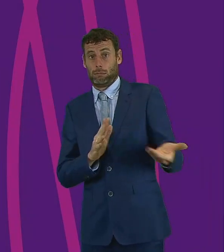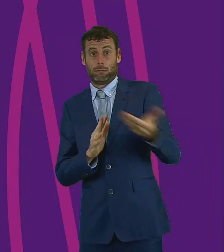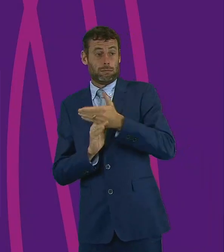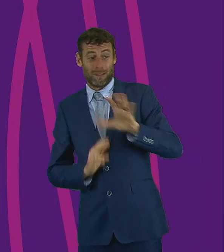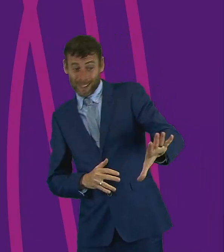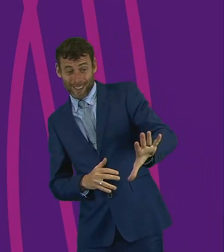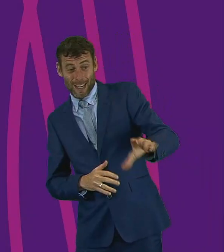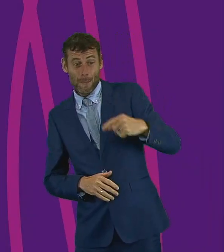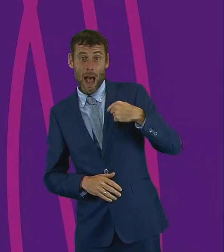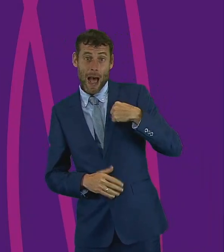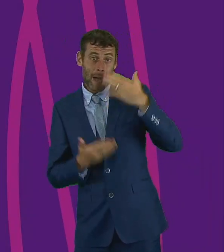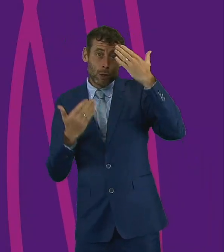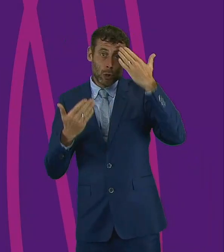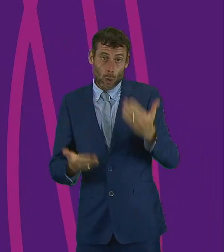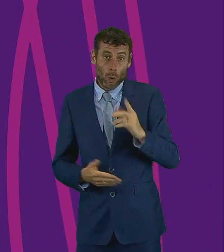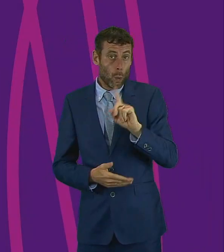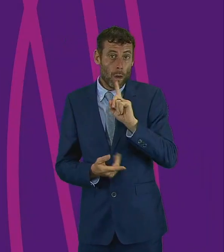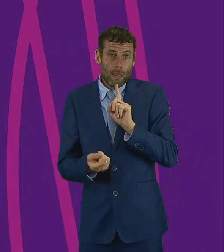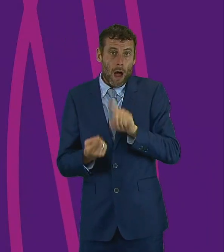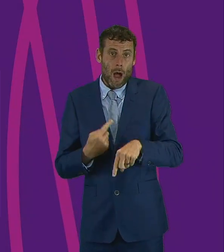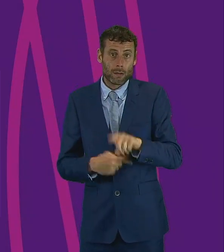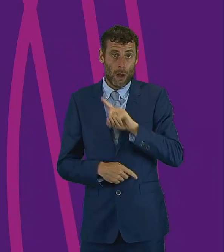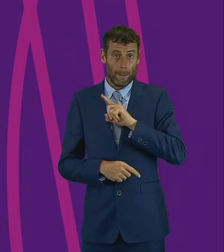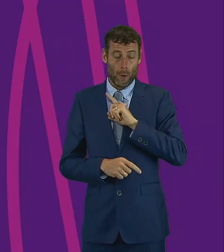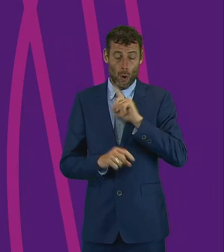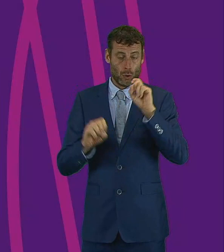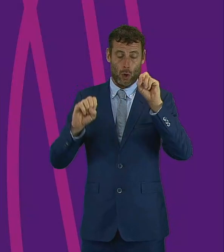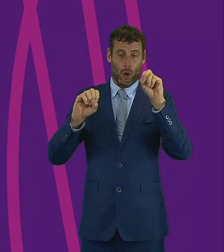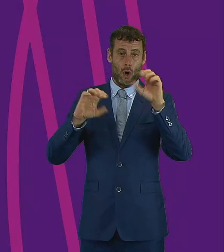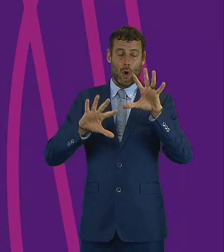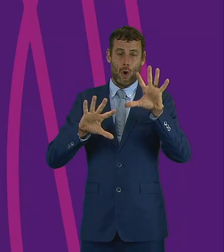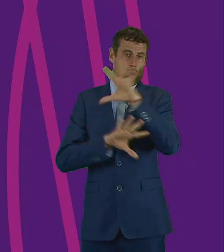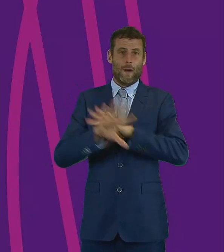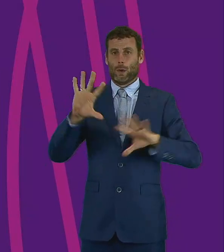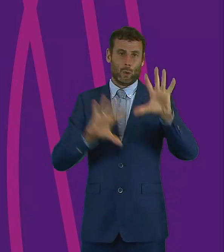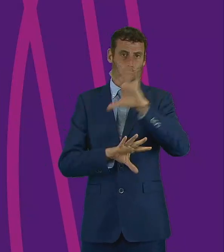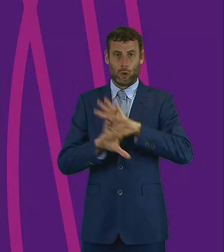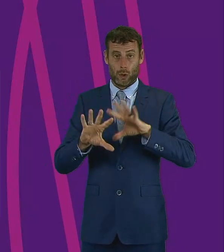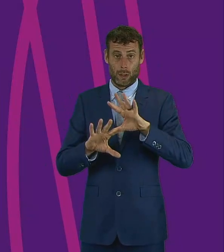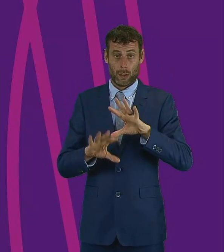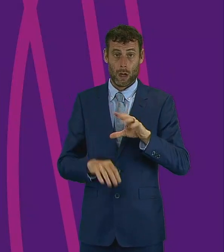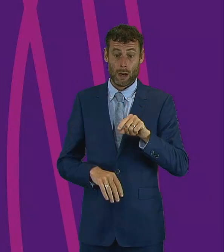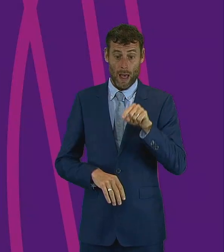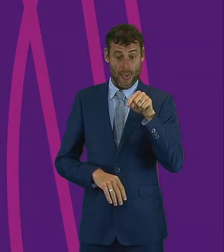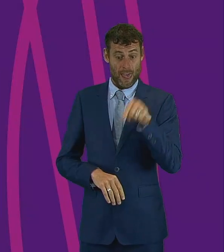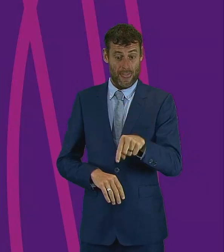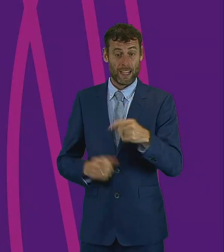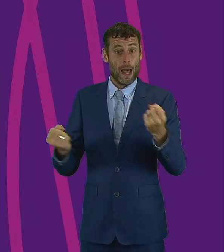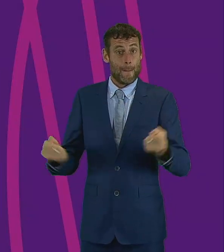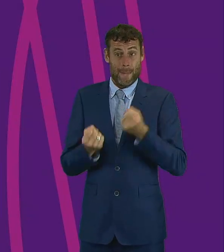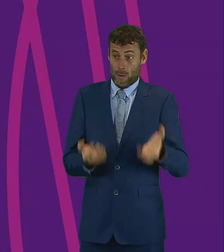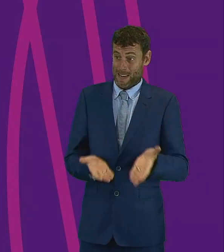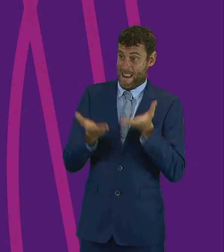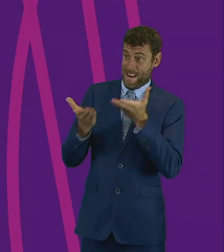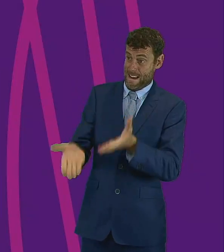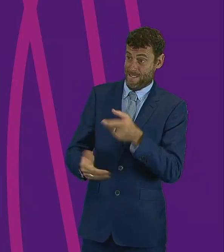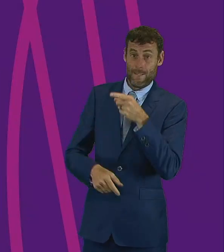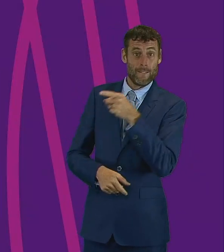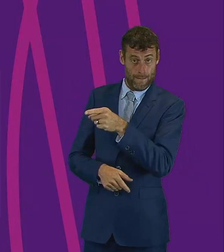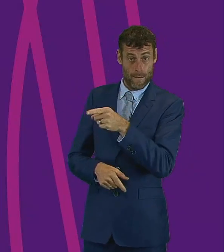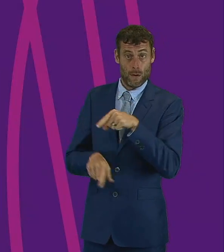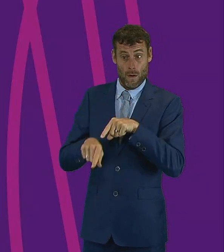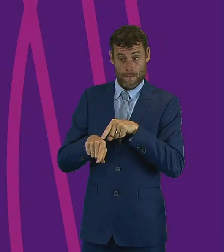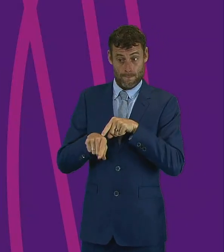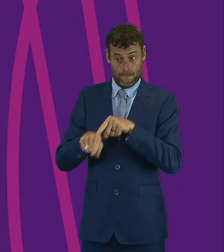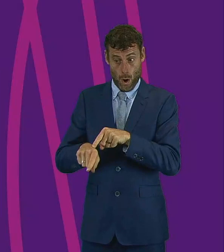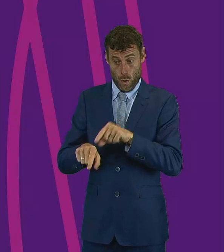know the answers because of the confusion that has been caused today. Are these powers imposed on the population through